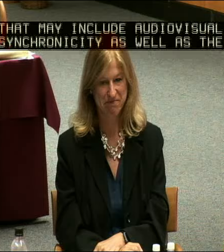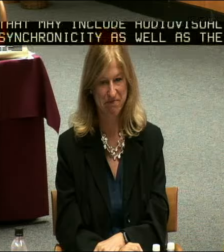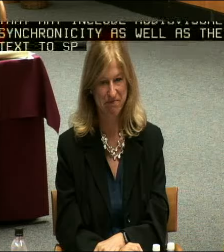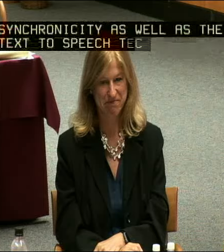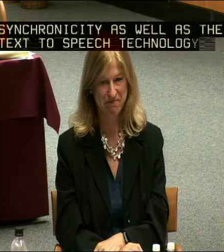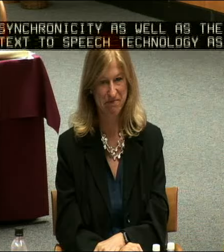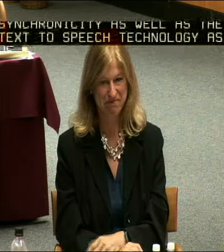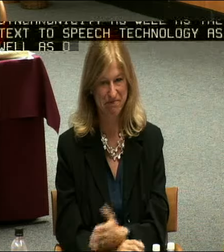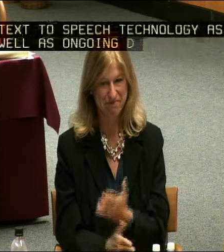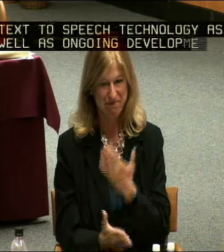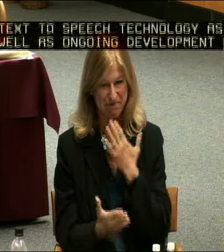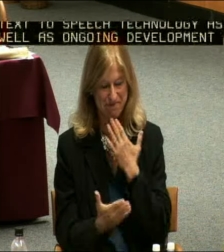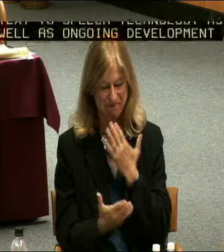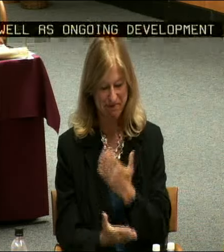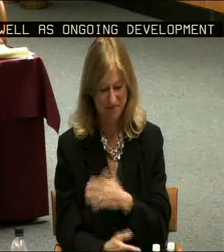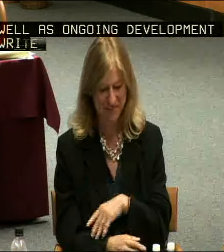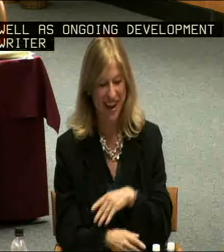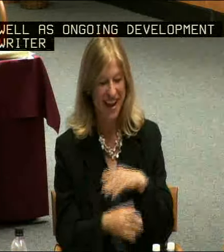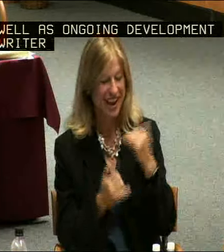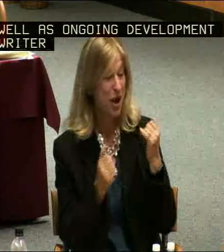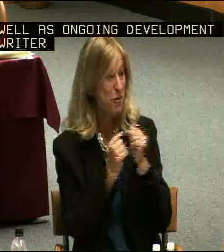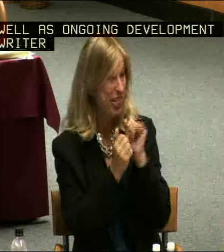cost-effective implementation.